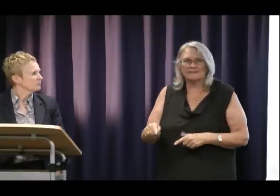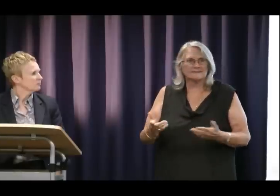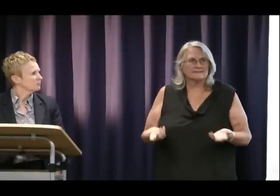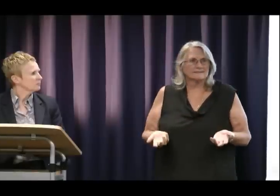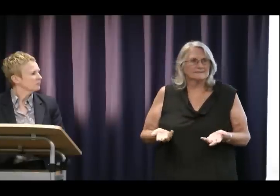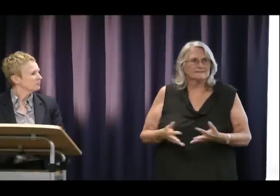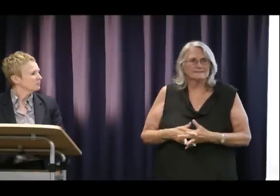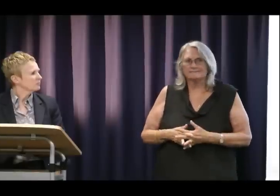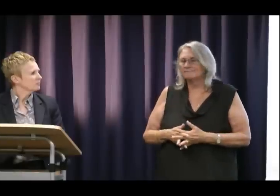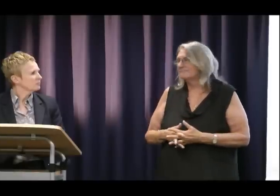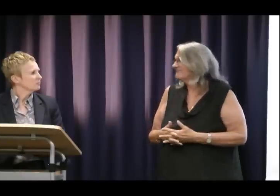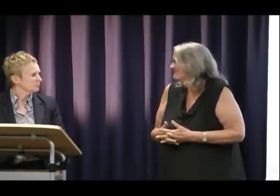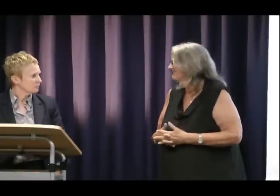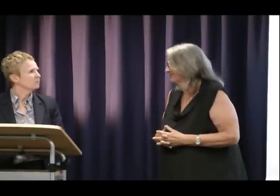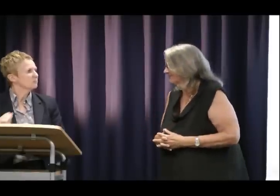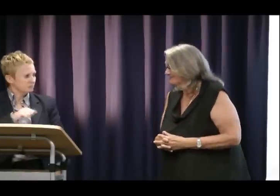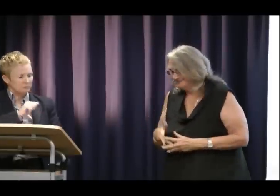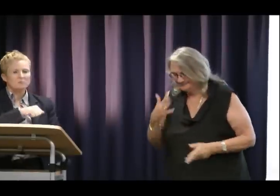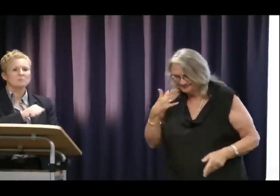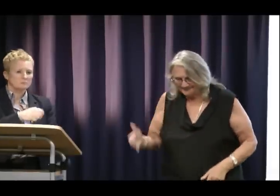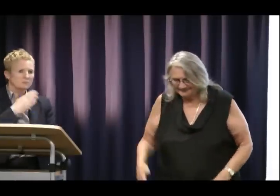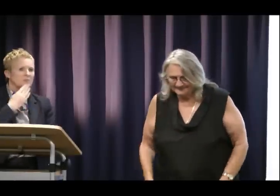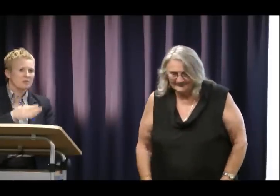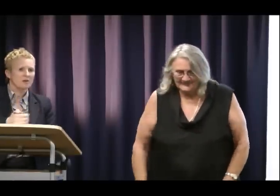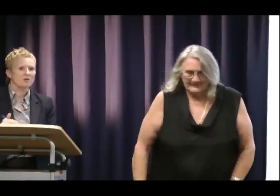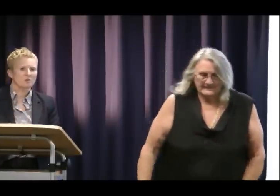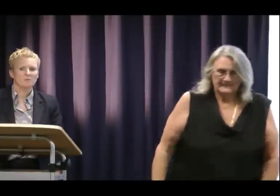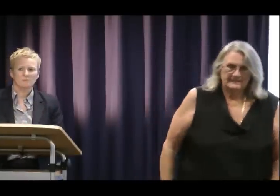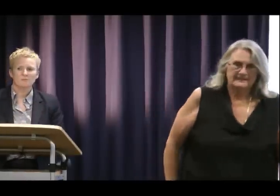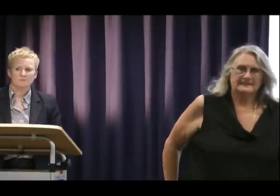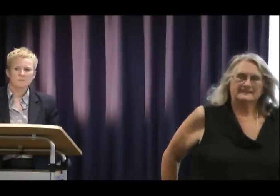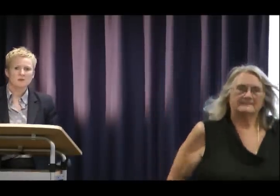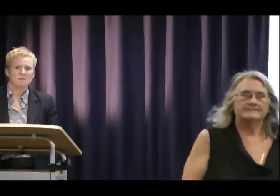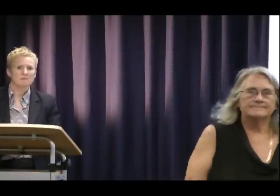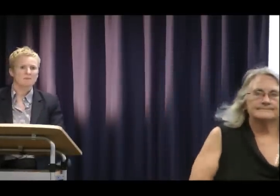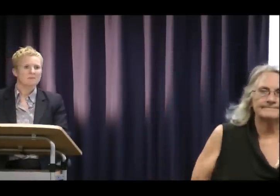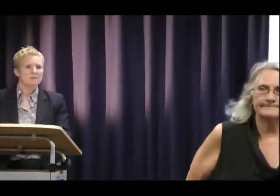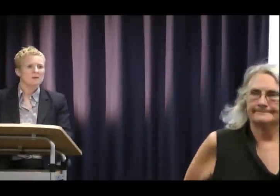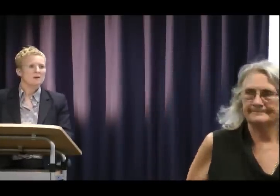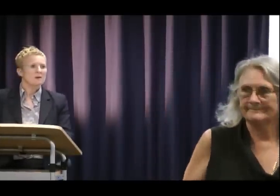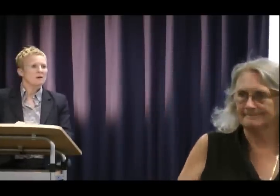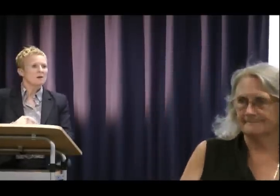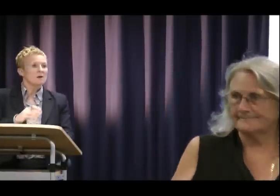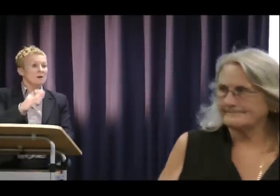I'm thinking, why can't the deaf community be like that? We're a strong central group.